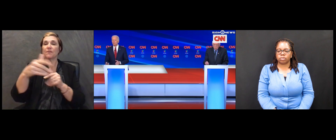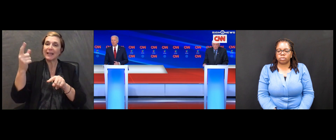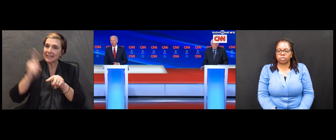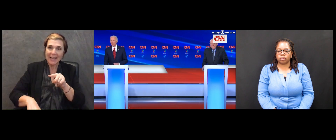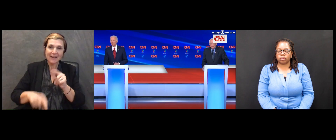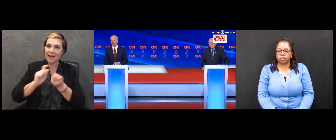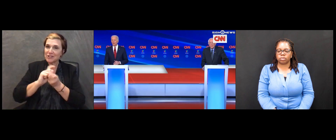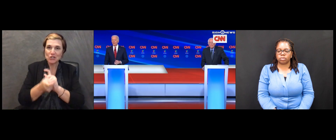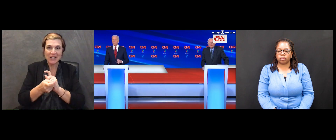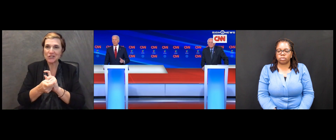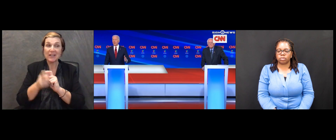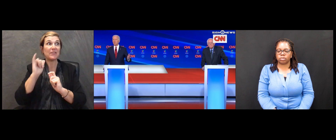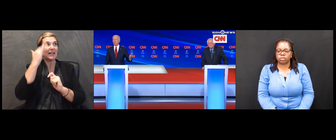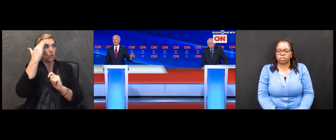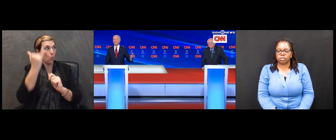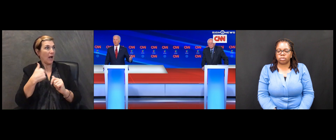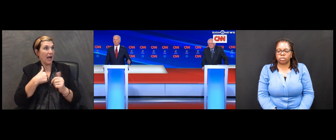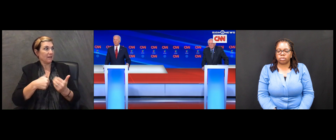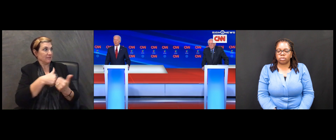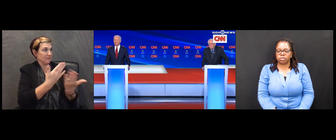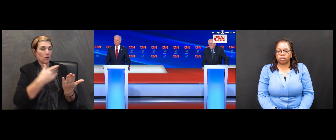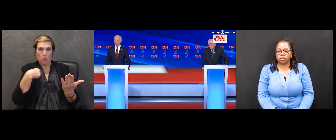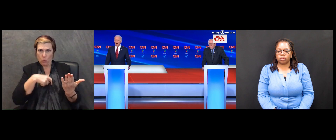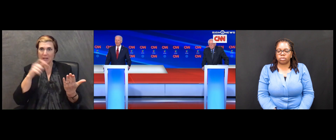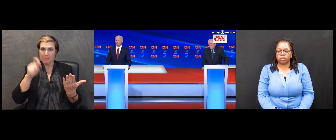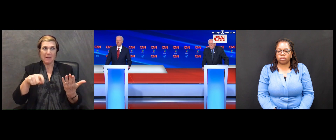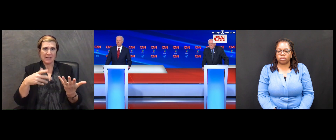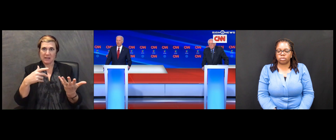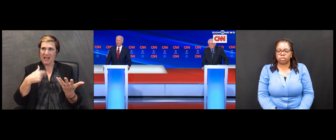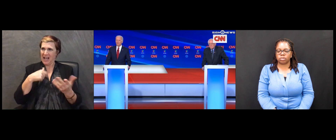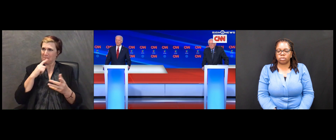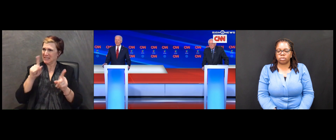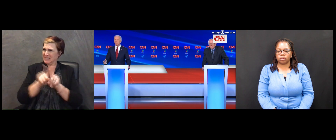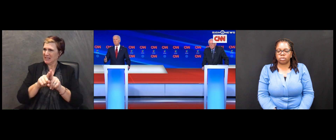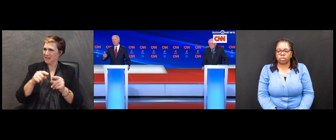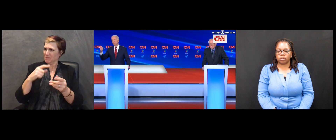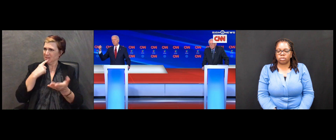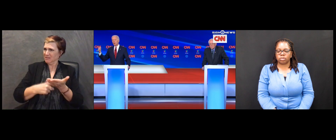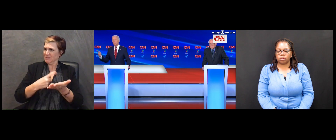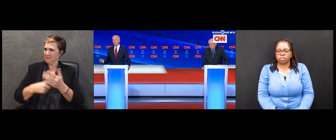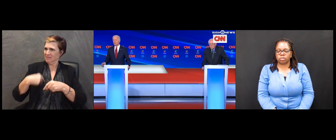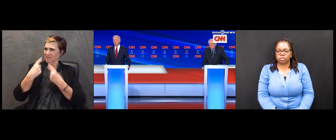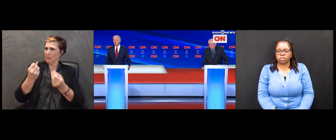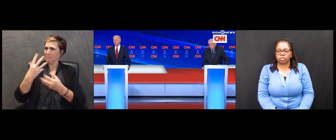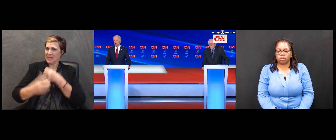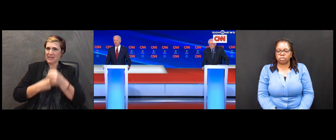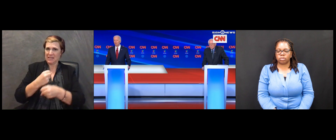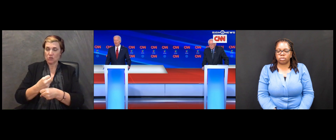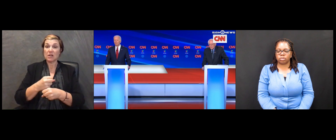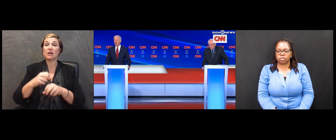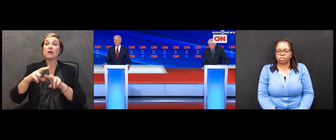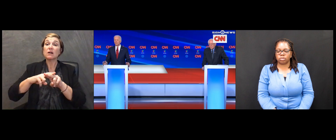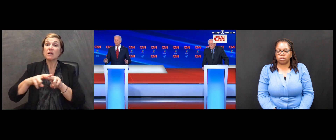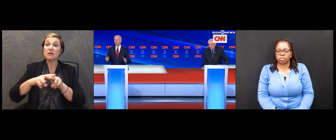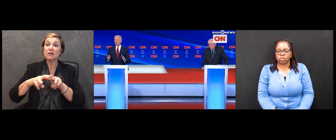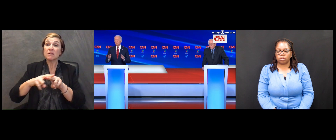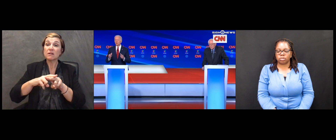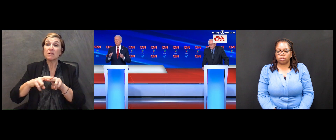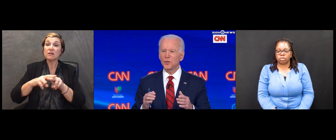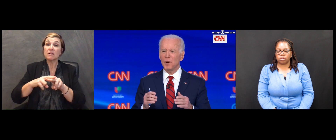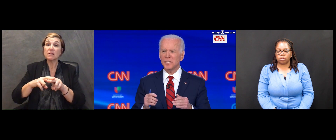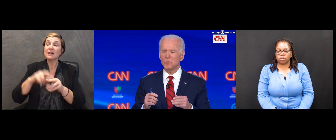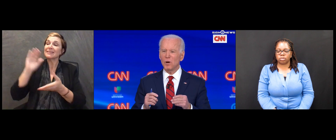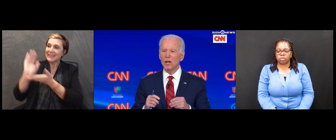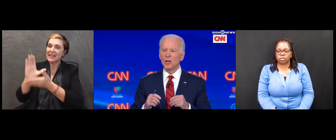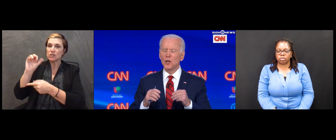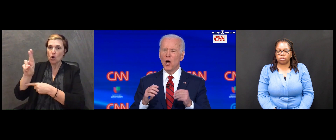we should be talking about things like I've been talking about for years, high-speed rail, taking millions of automobiles off the road, making sure that we move